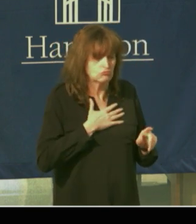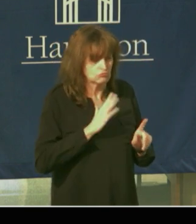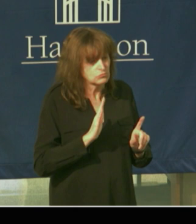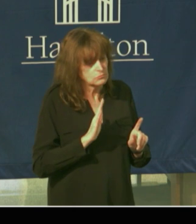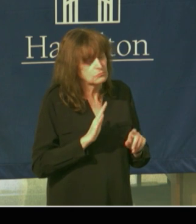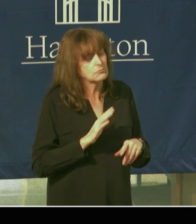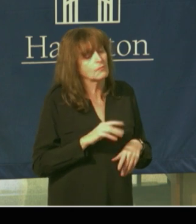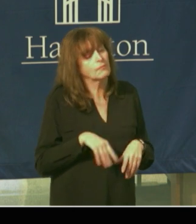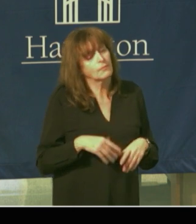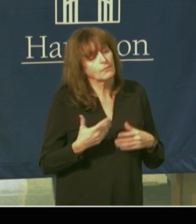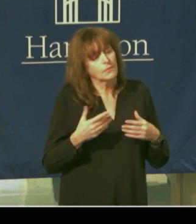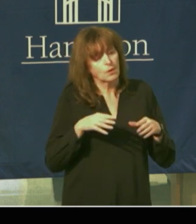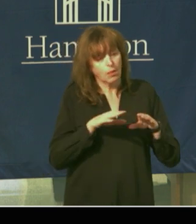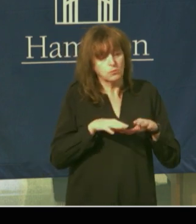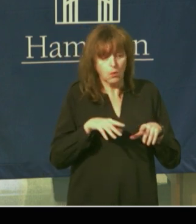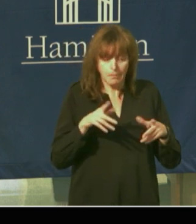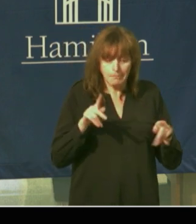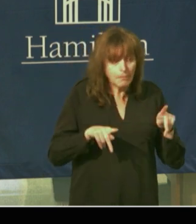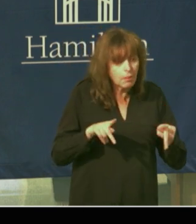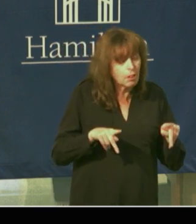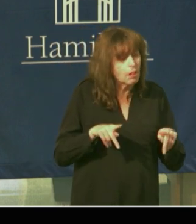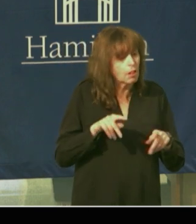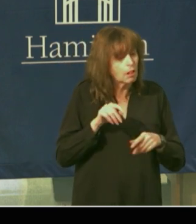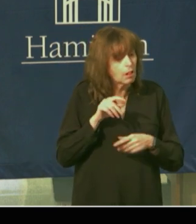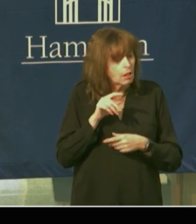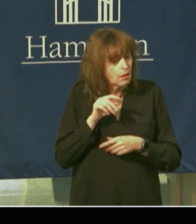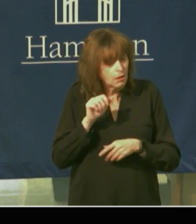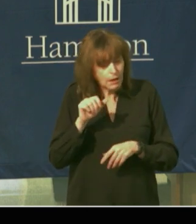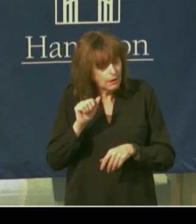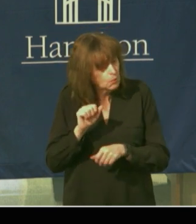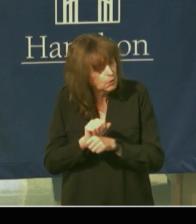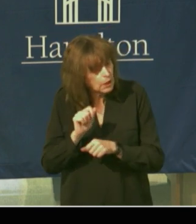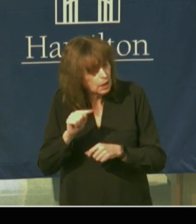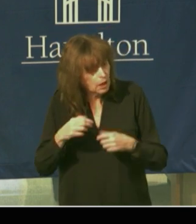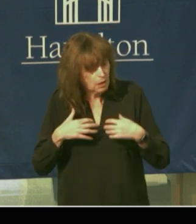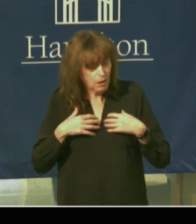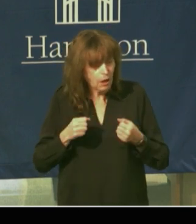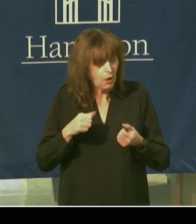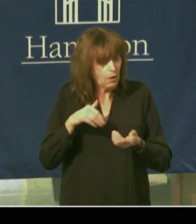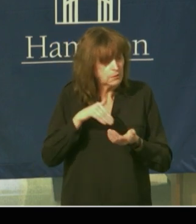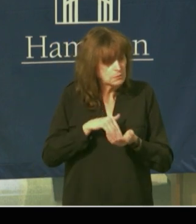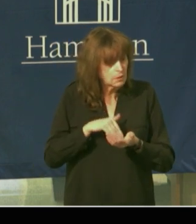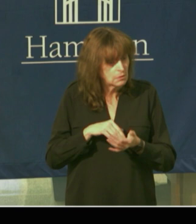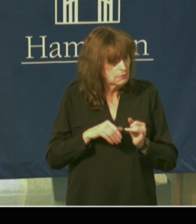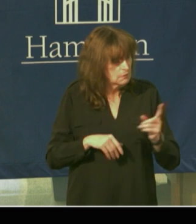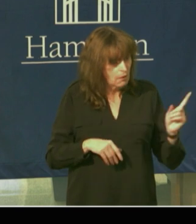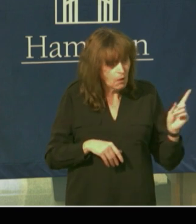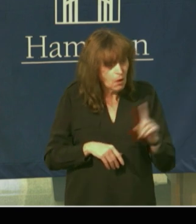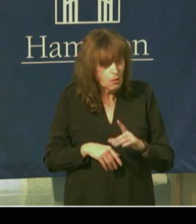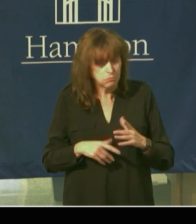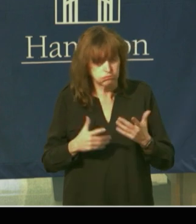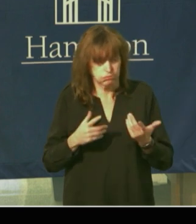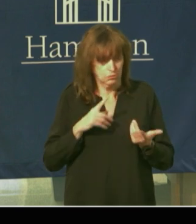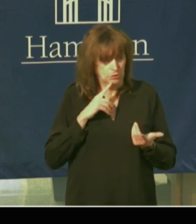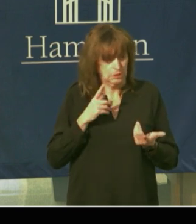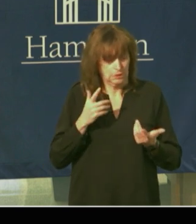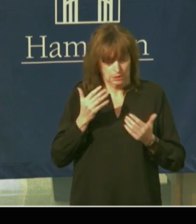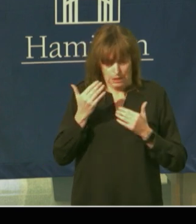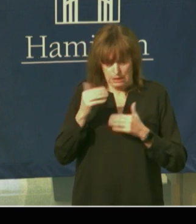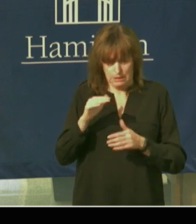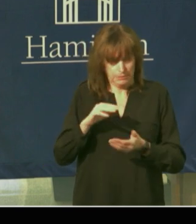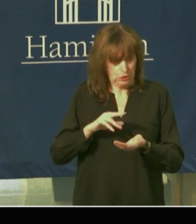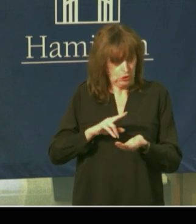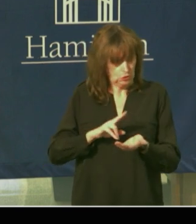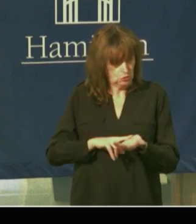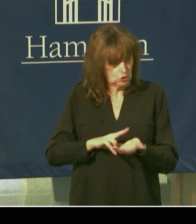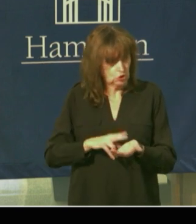might need to be admitted. They might need acute services, and we only have finite amounts of those. So I would still say that